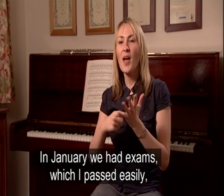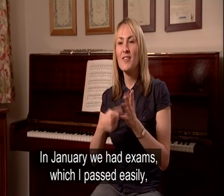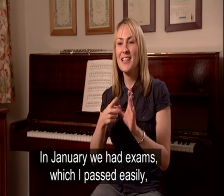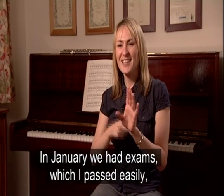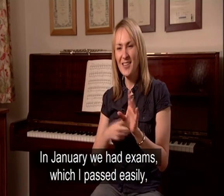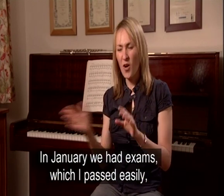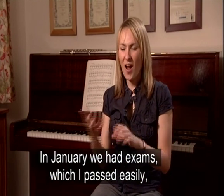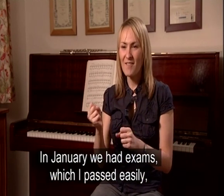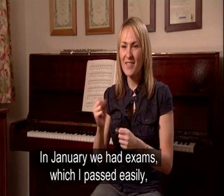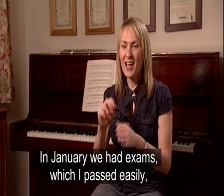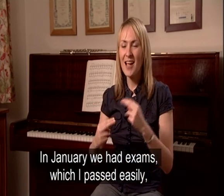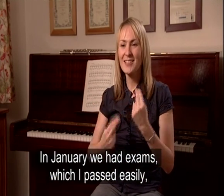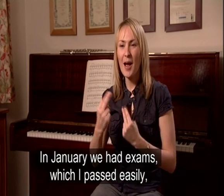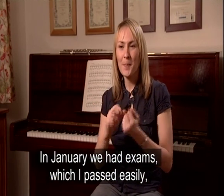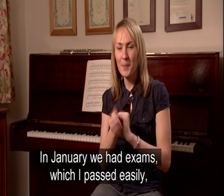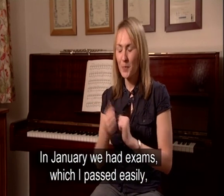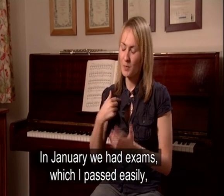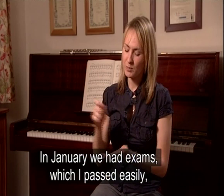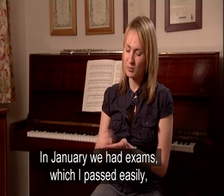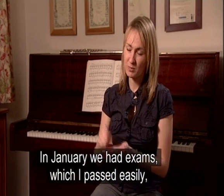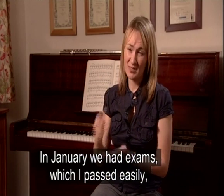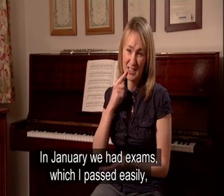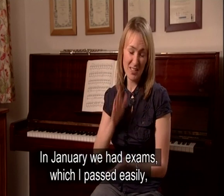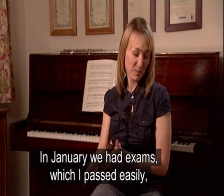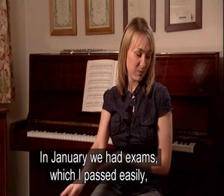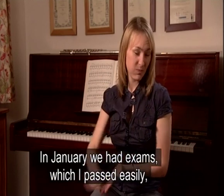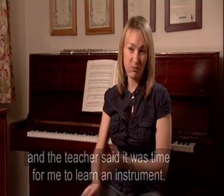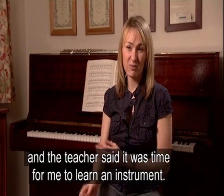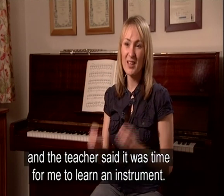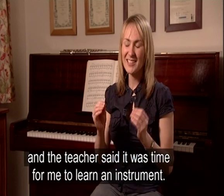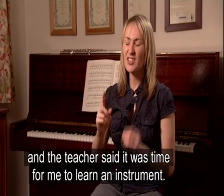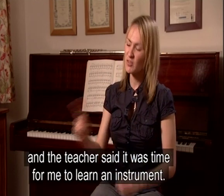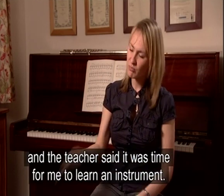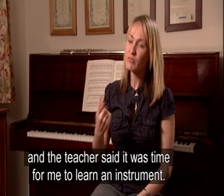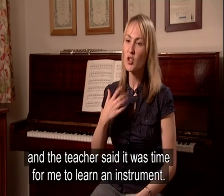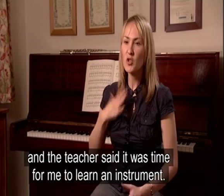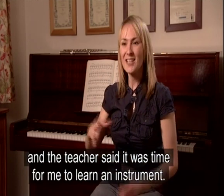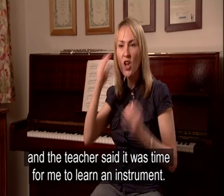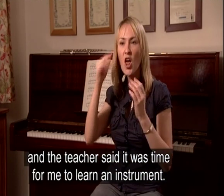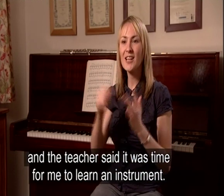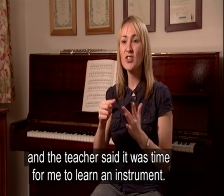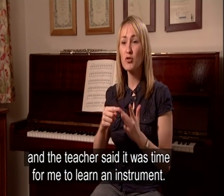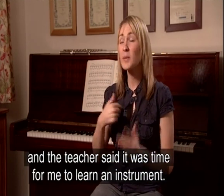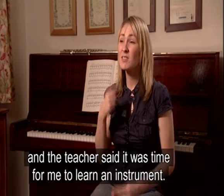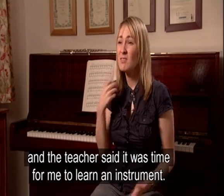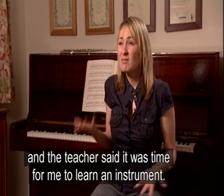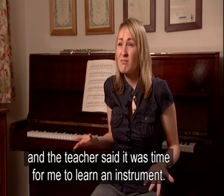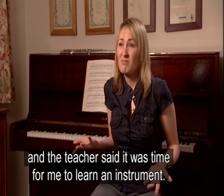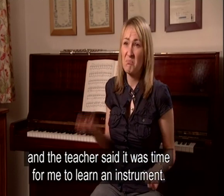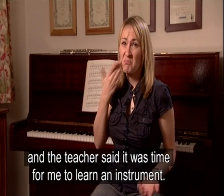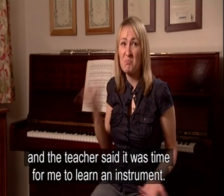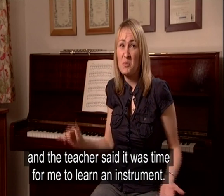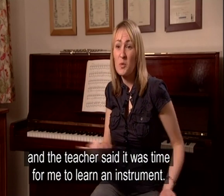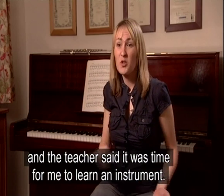In January, we had exams which I passed easily, and the teacher said it was time for me to learn